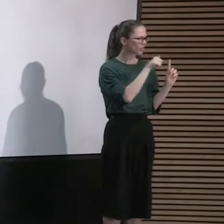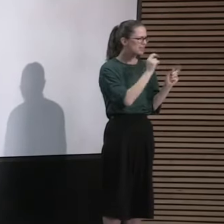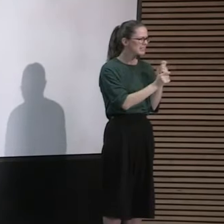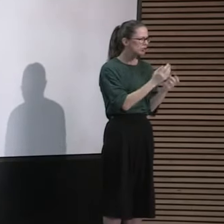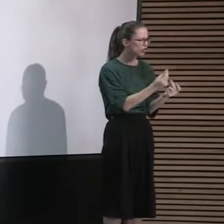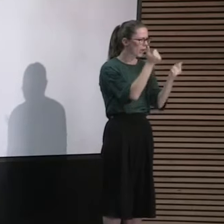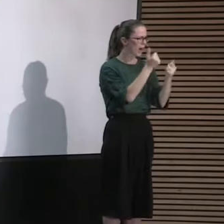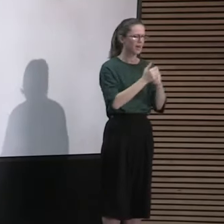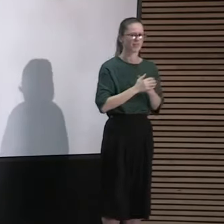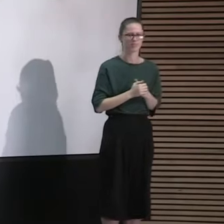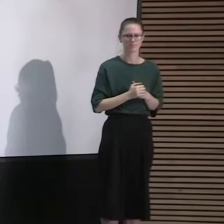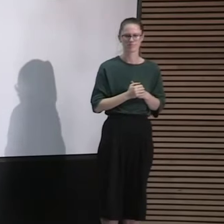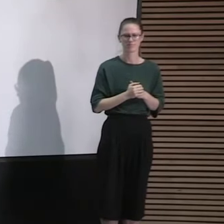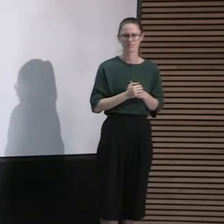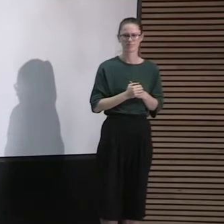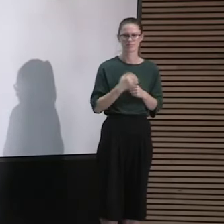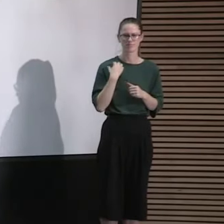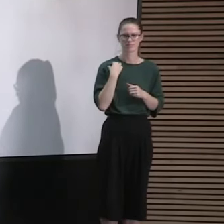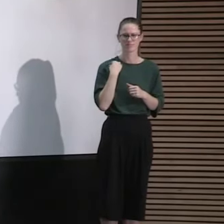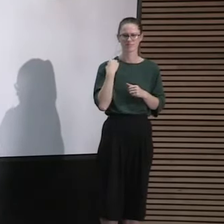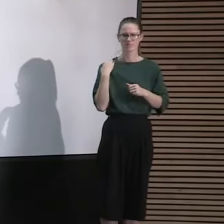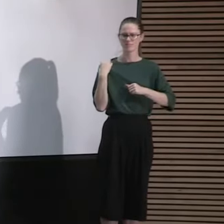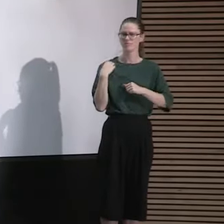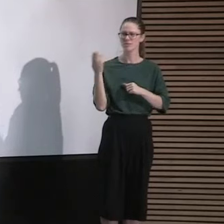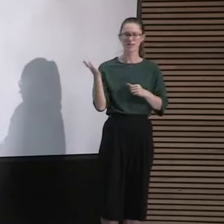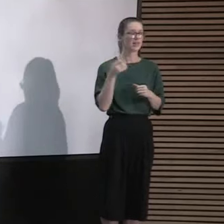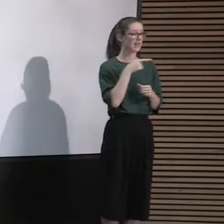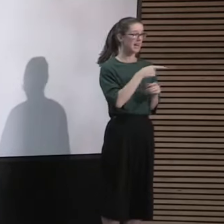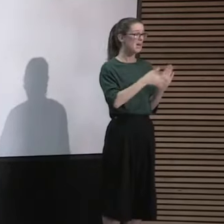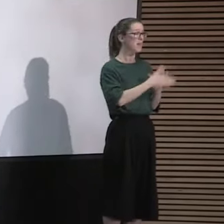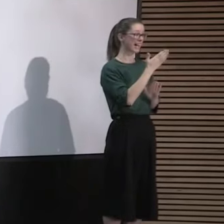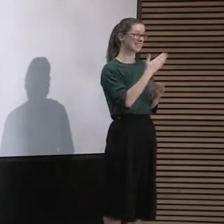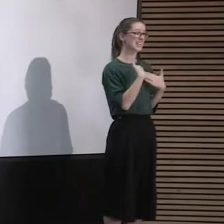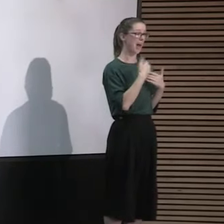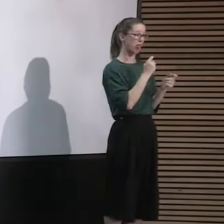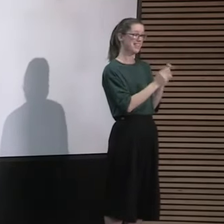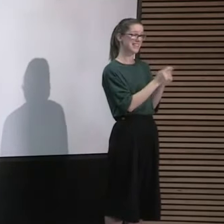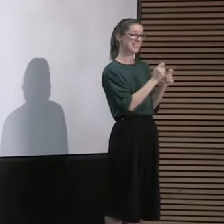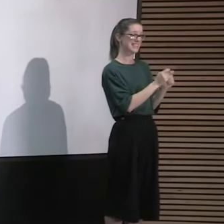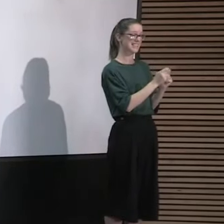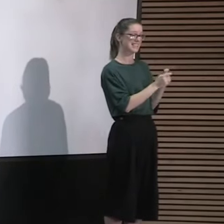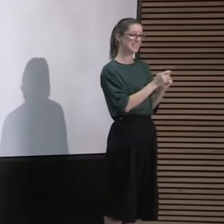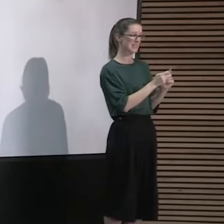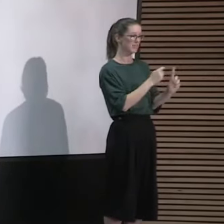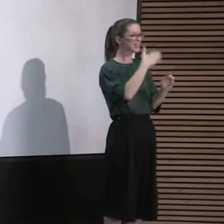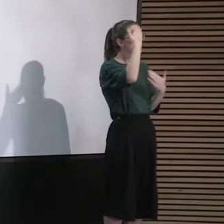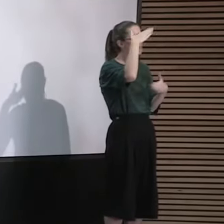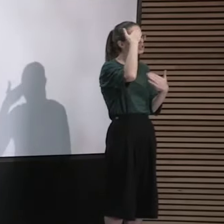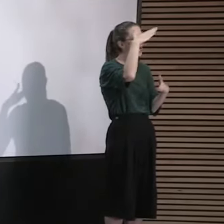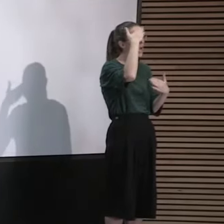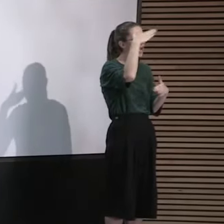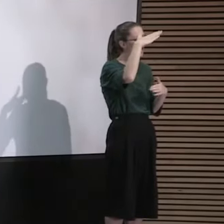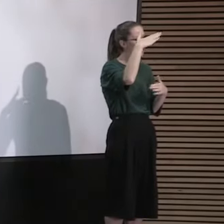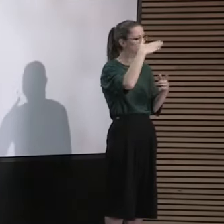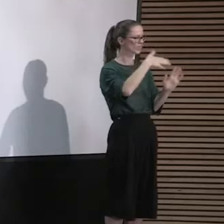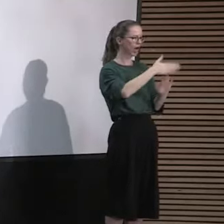straight away. Look, as we can say, he passed his health check in terms of the temperature, which is one of the important